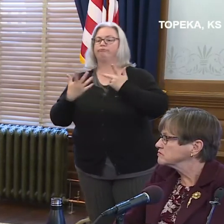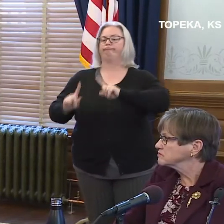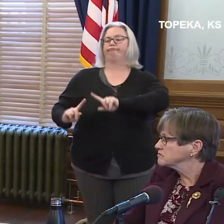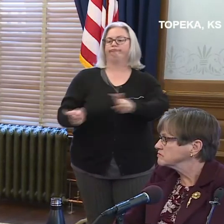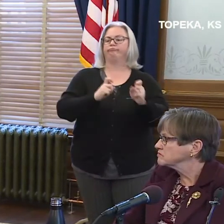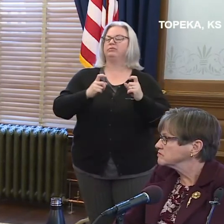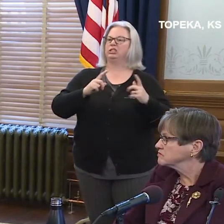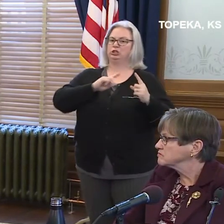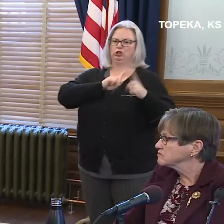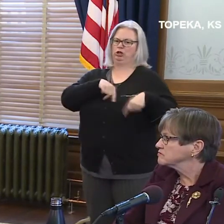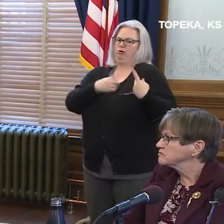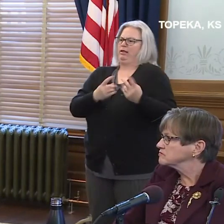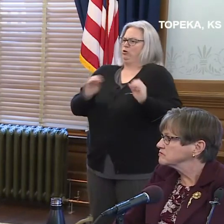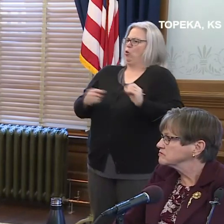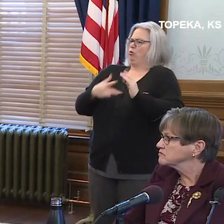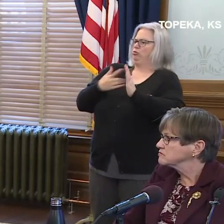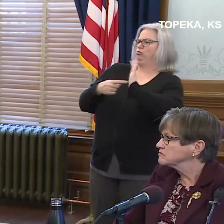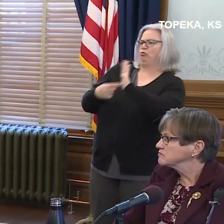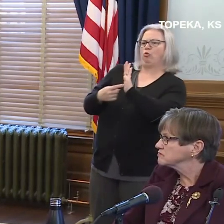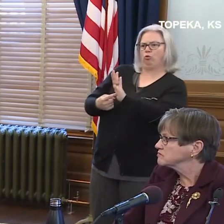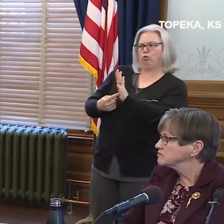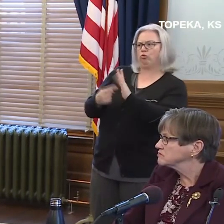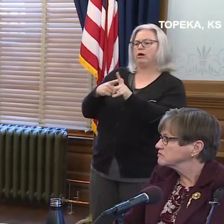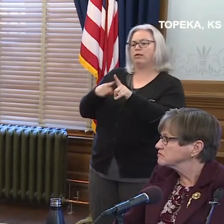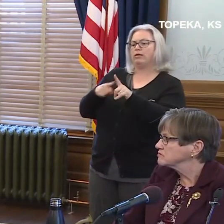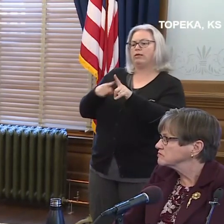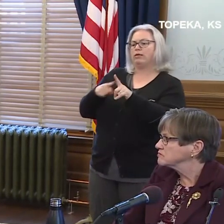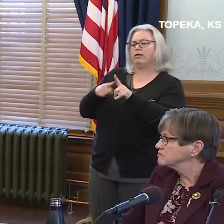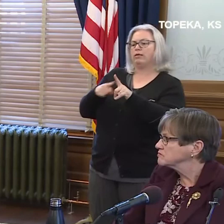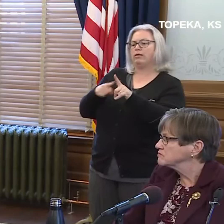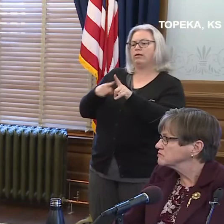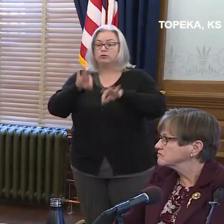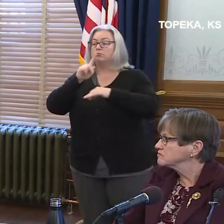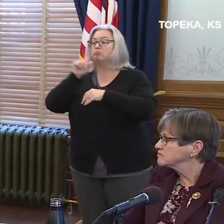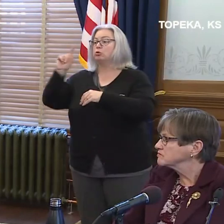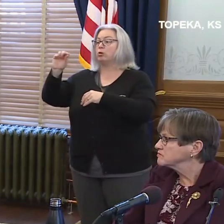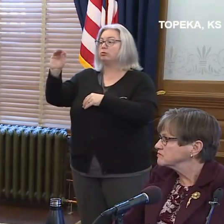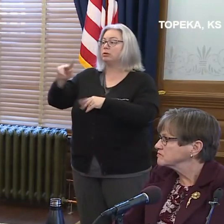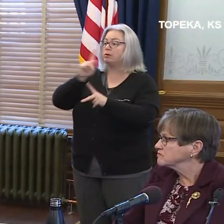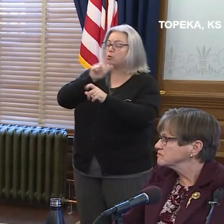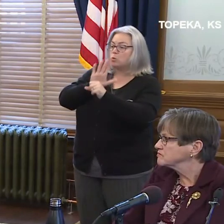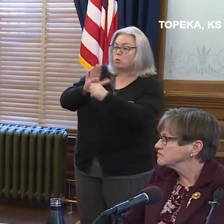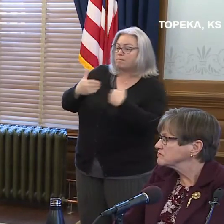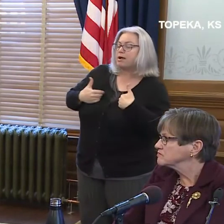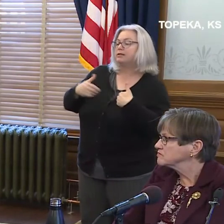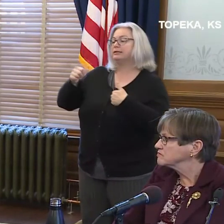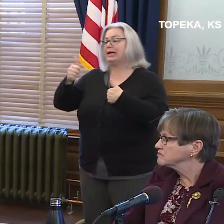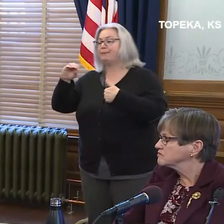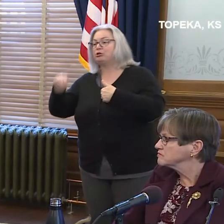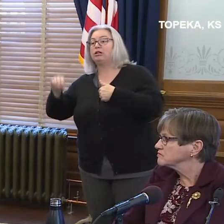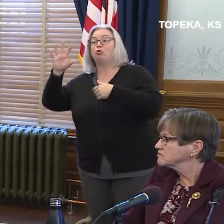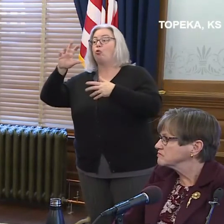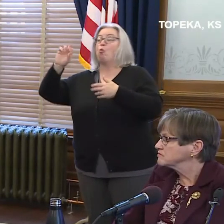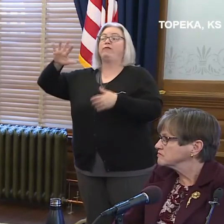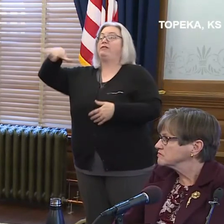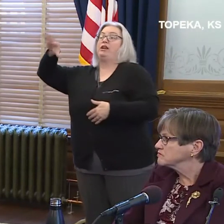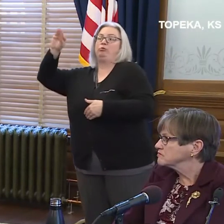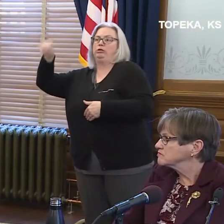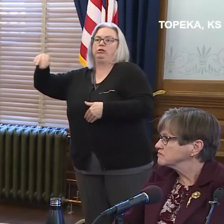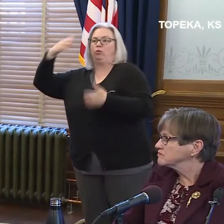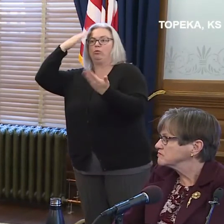not symptomatic because, and then we'll find out, is it 20% of the people are positive? Is it 10%? Is it